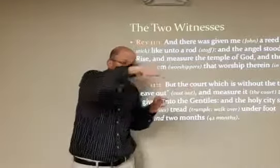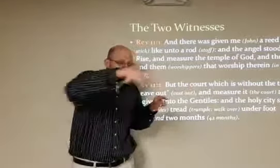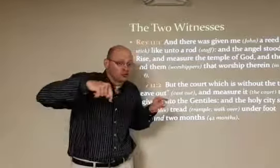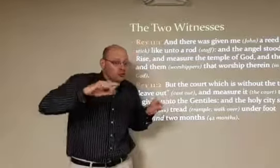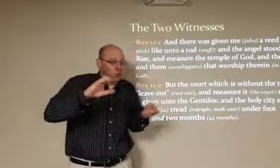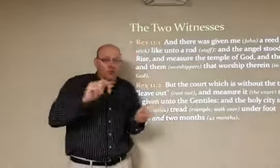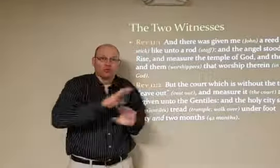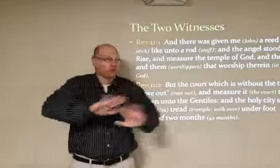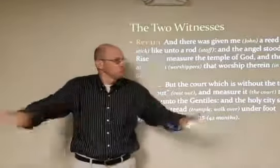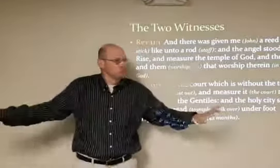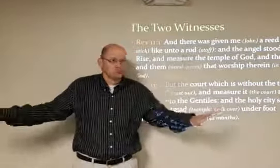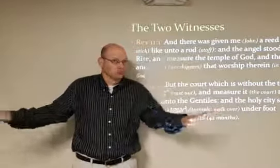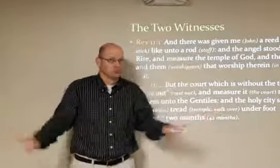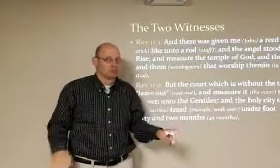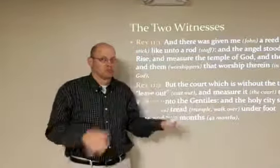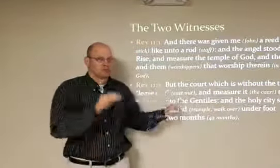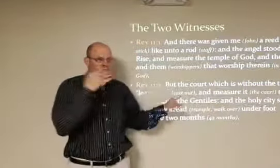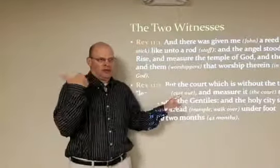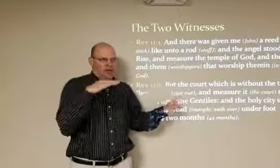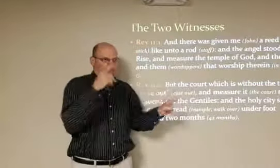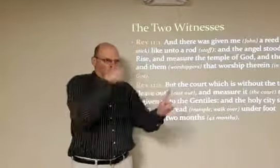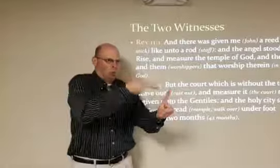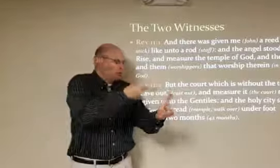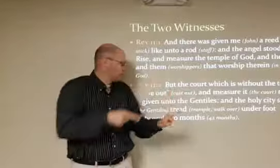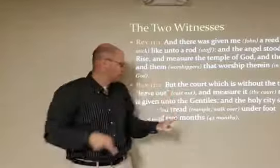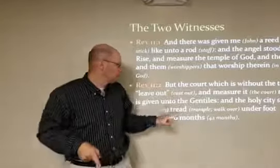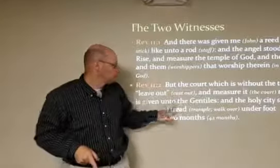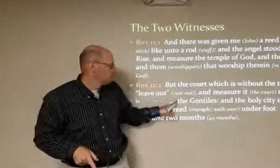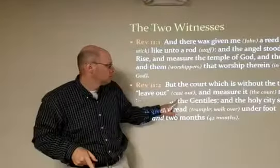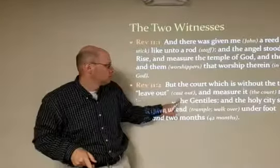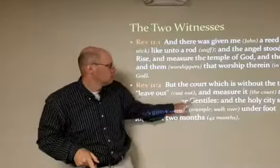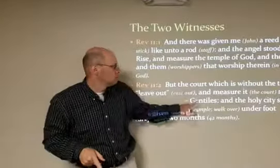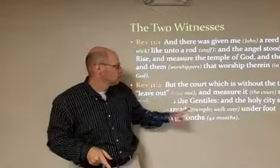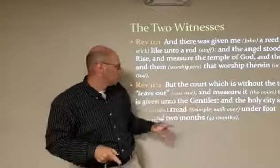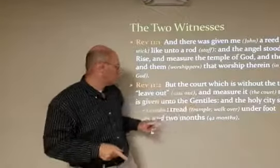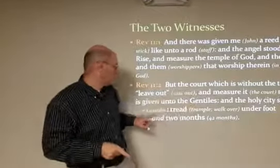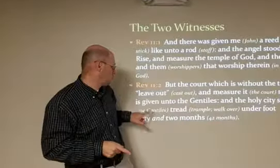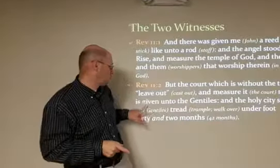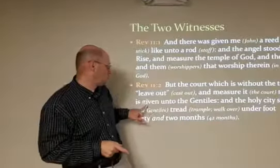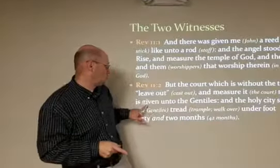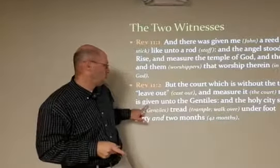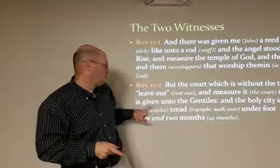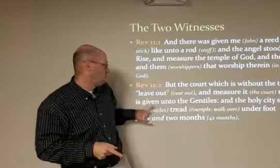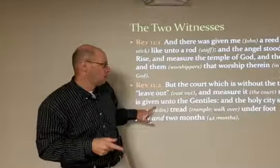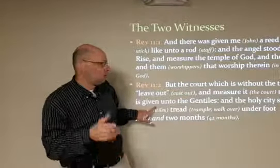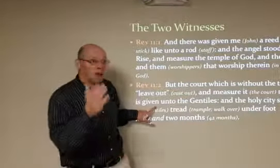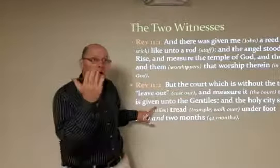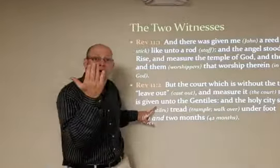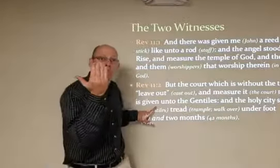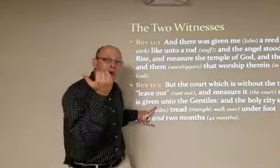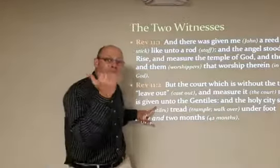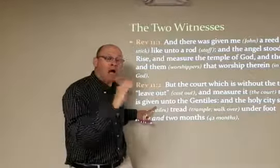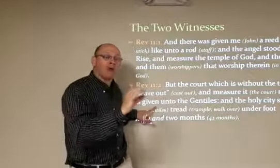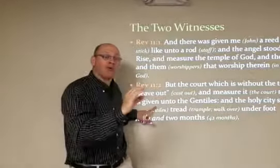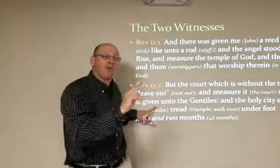really emphasizing that it was the inside that would be measured for the temple. And measure